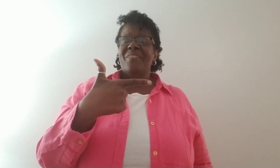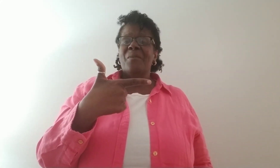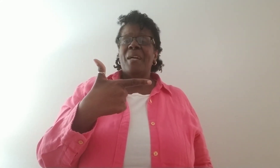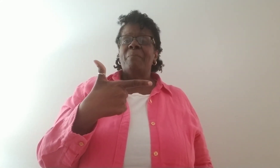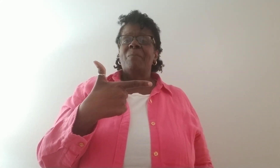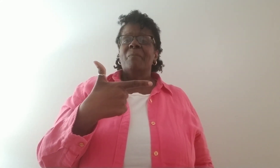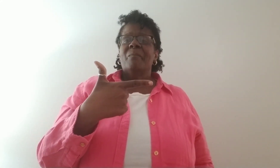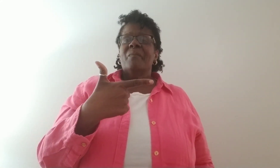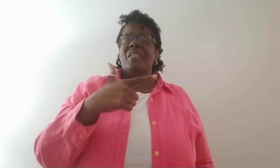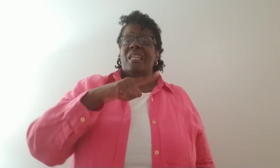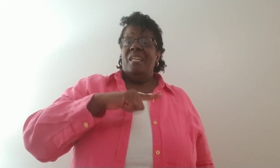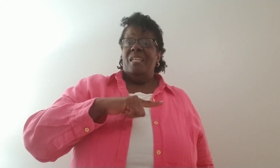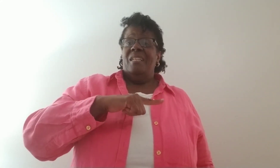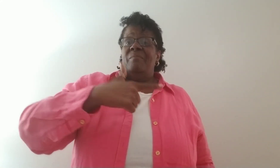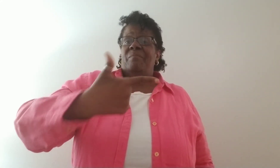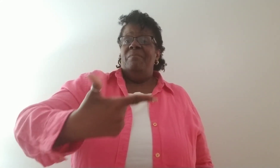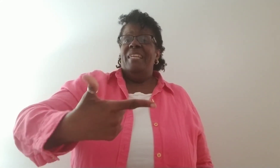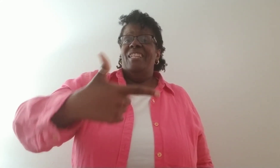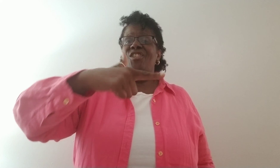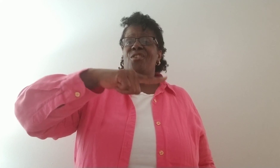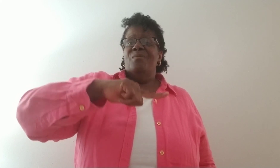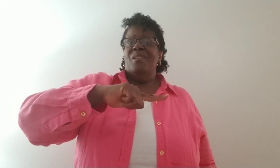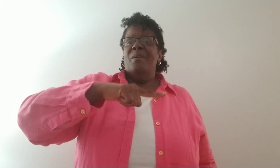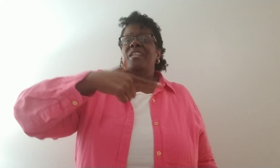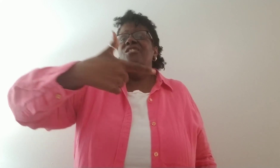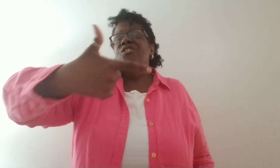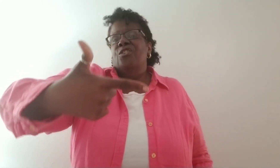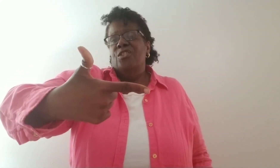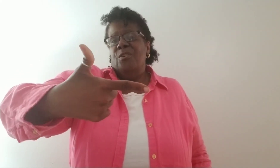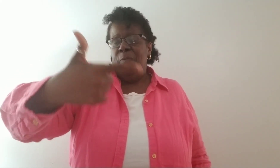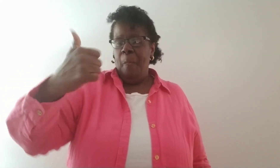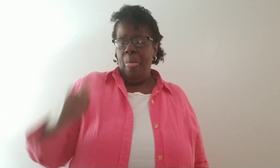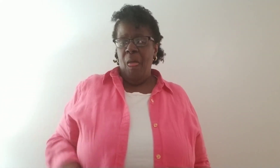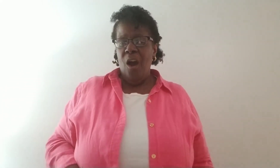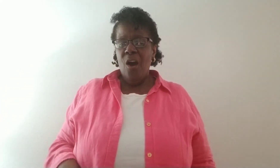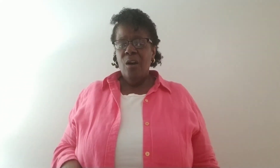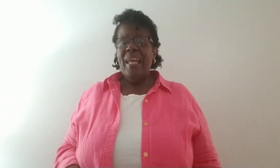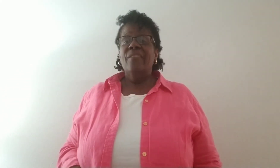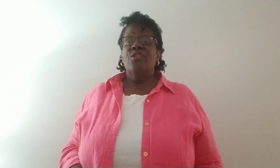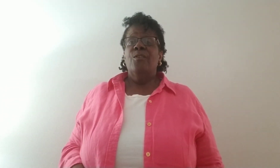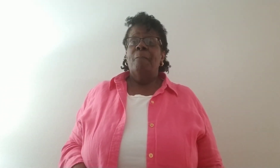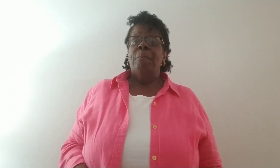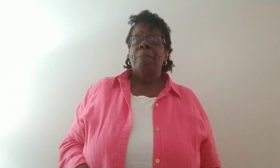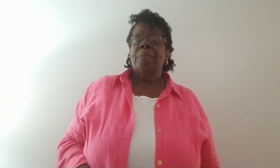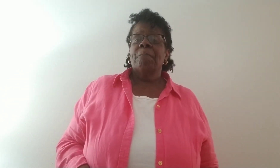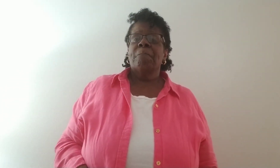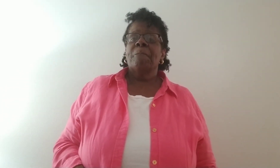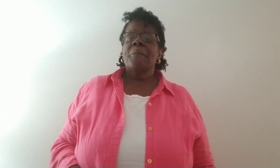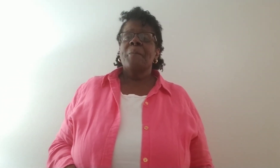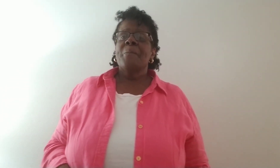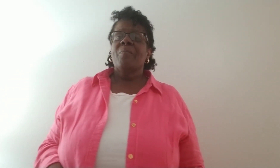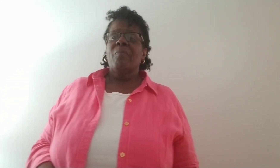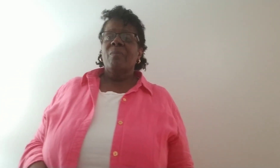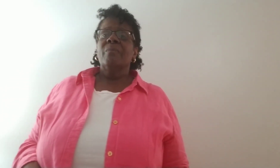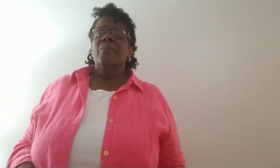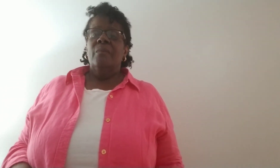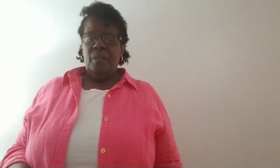right? Taking turns, all right? So your turn. All afternoon.